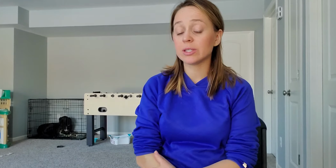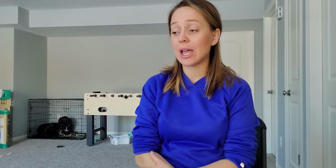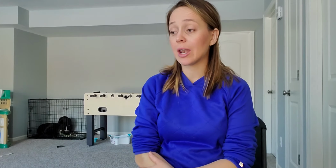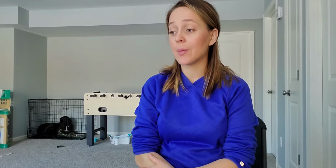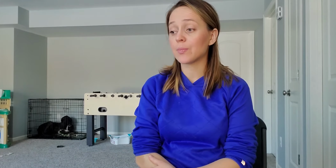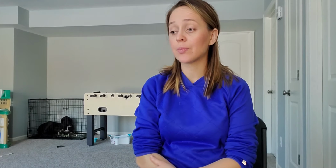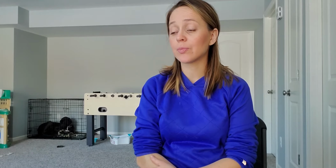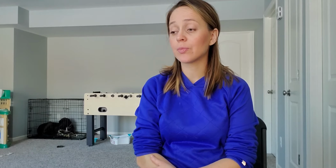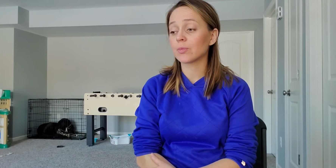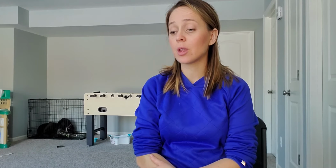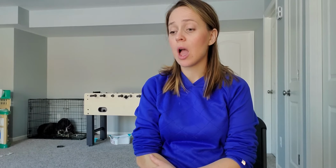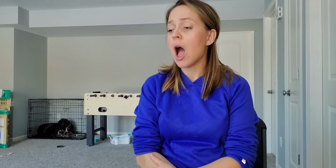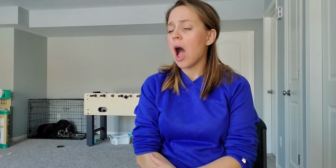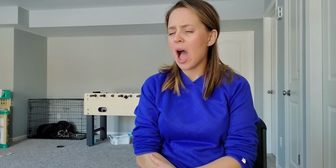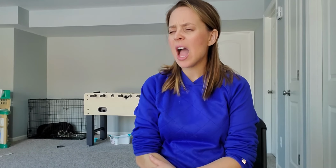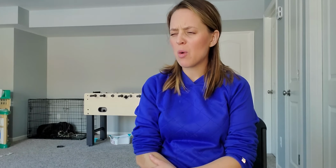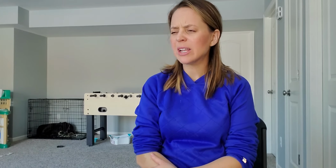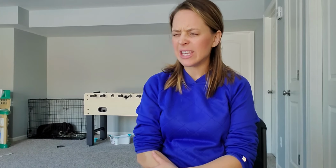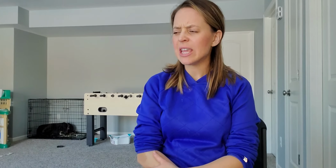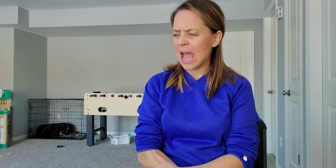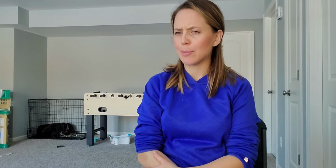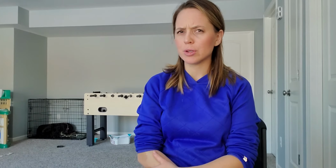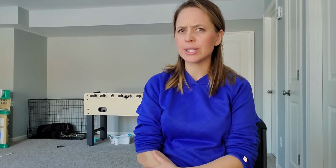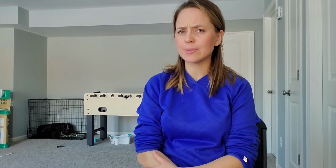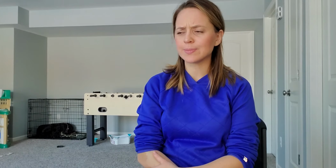said, I want to eat apples.